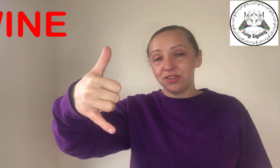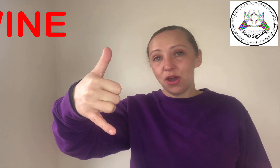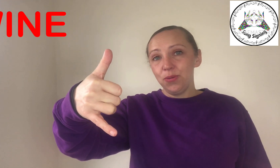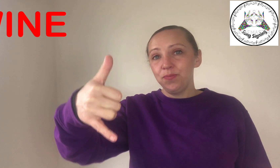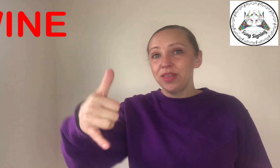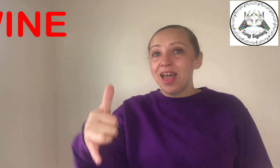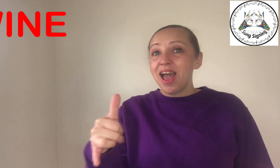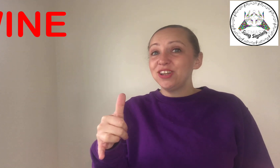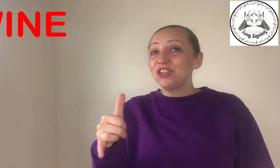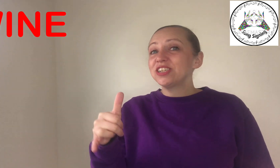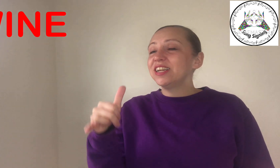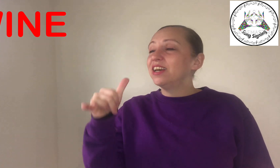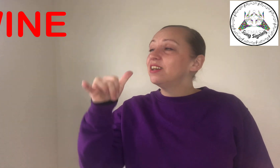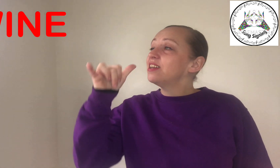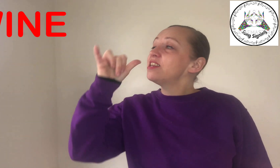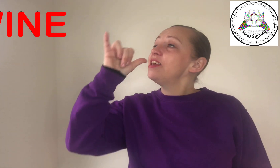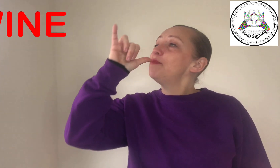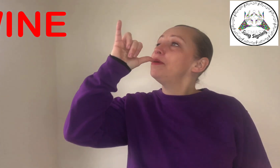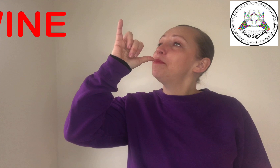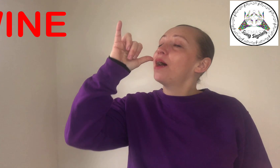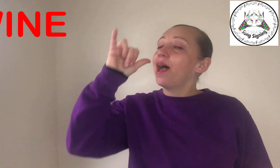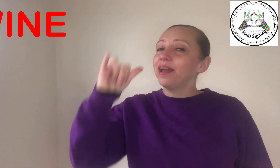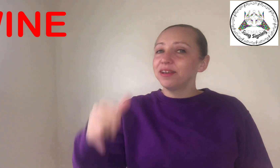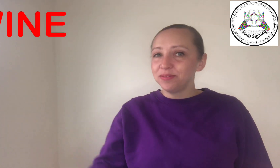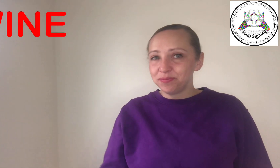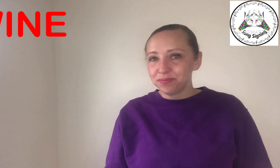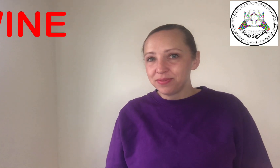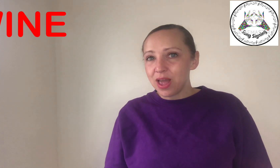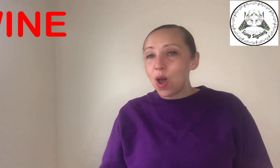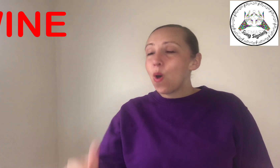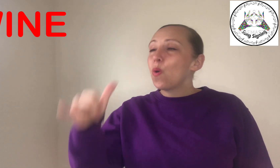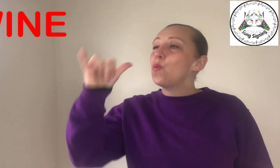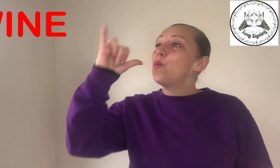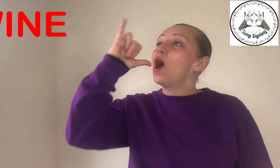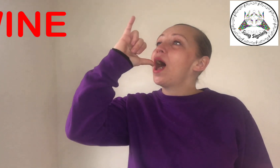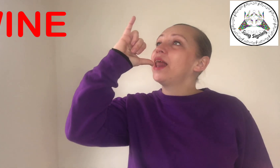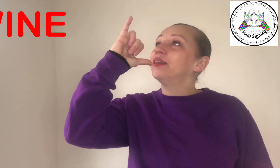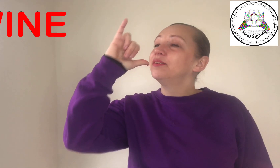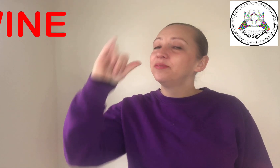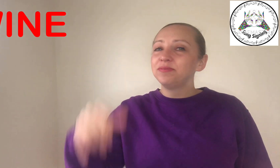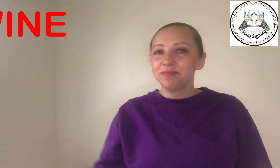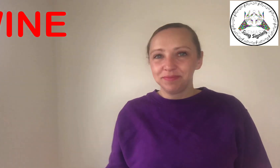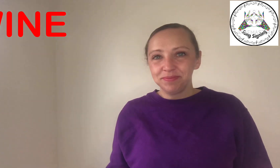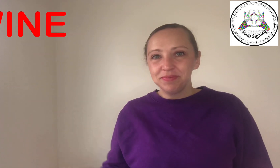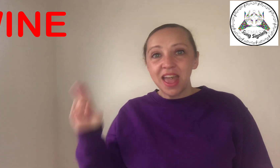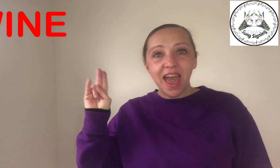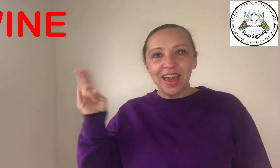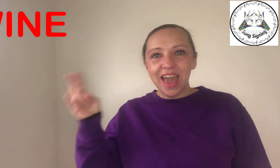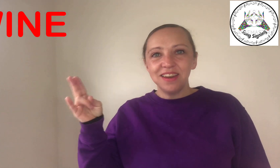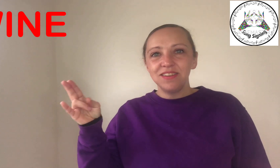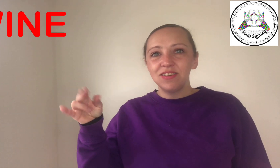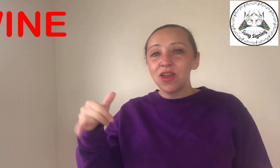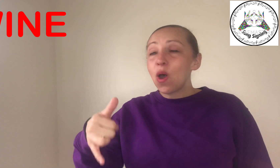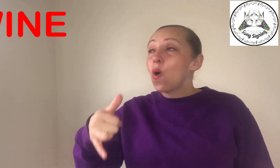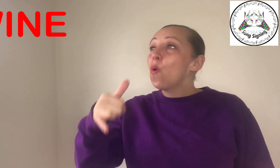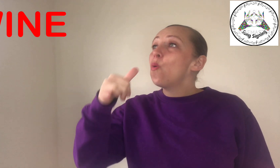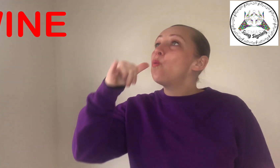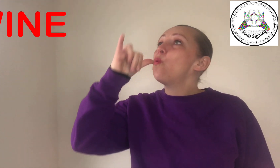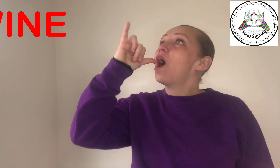so. And you're just going to tip it back. Wine. Again.